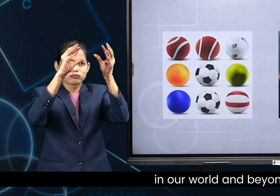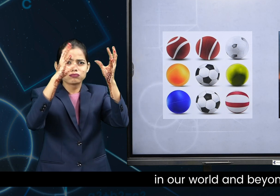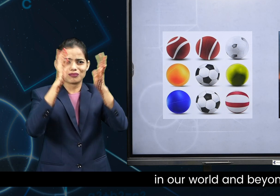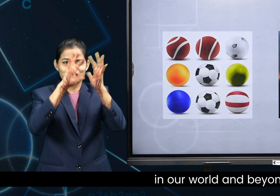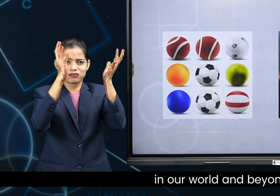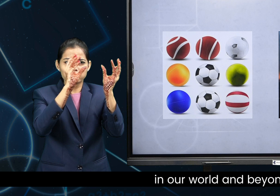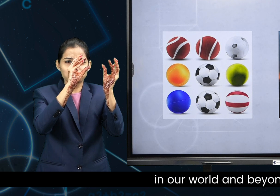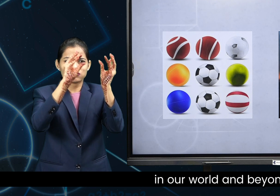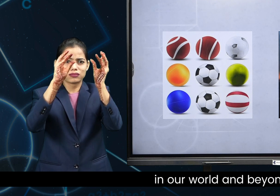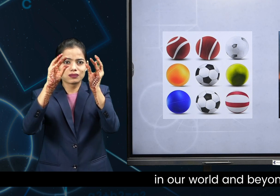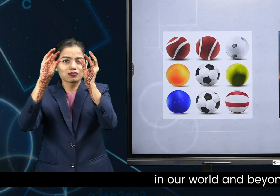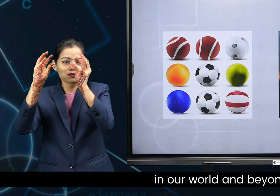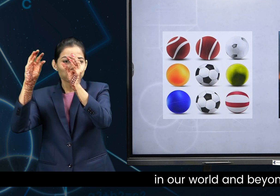world and beyond.